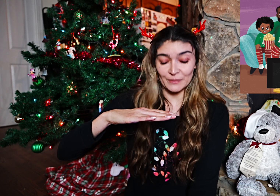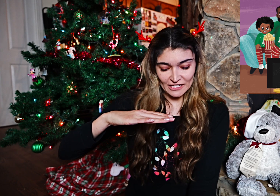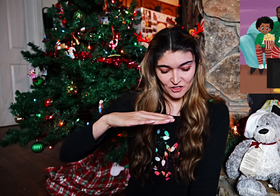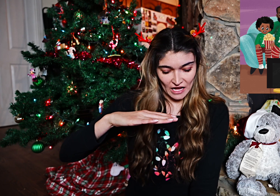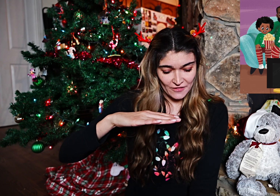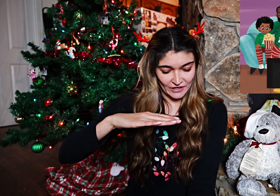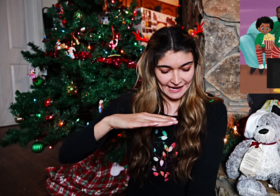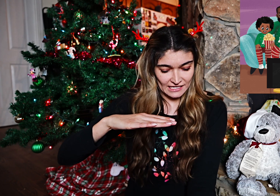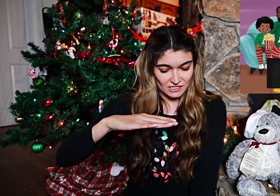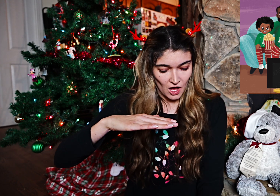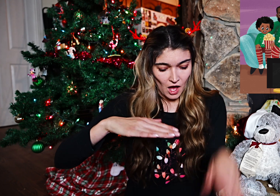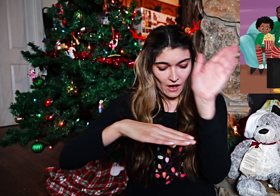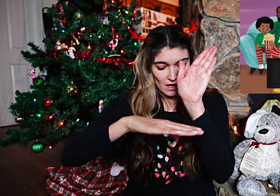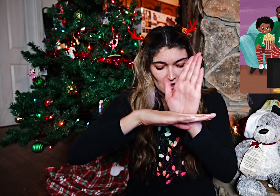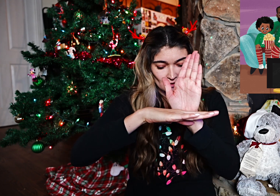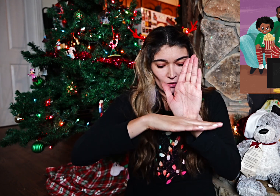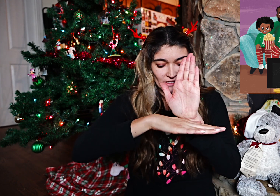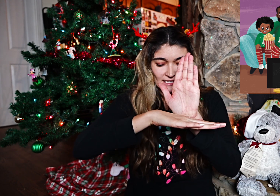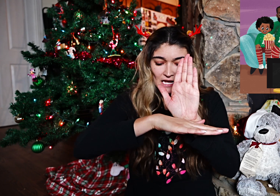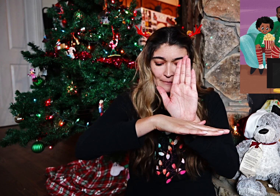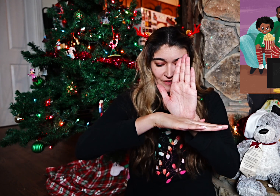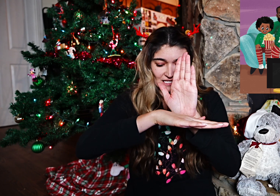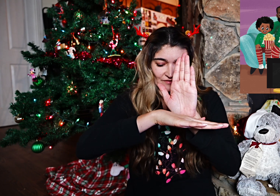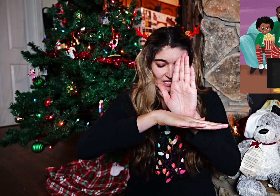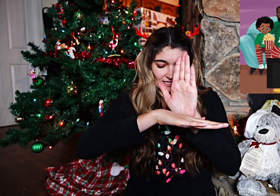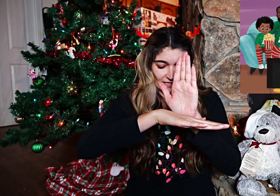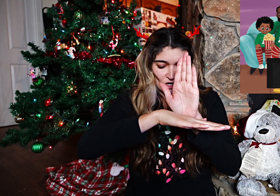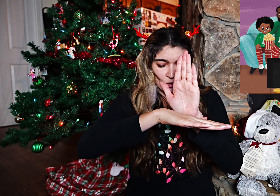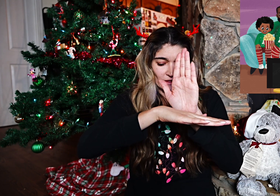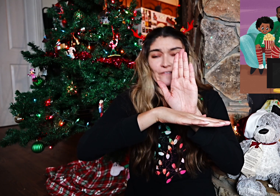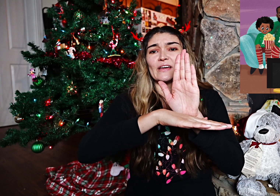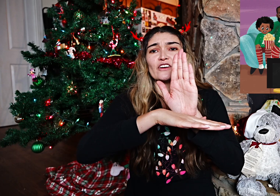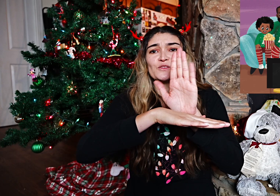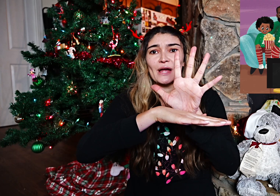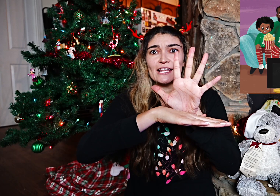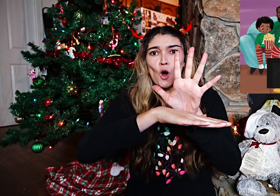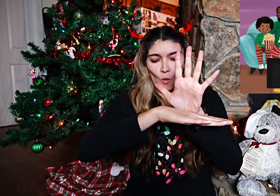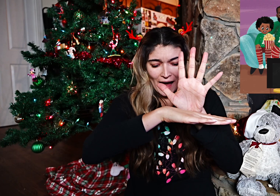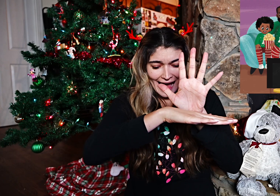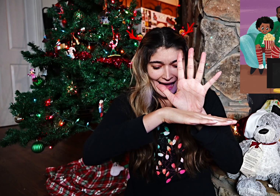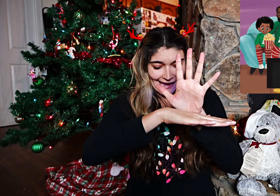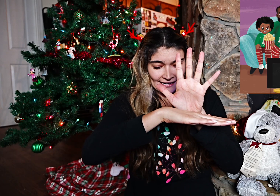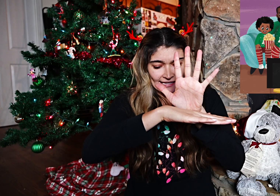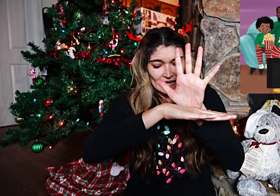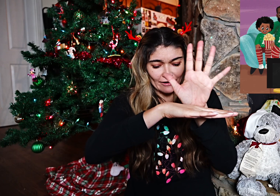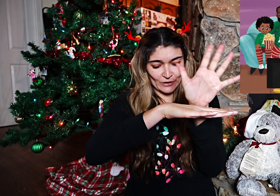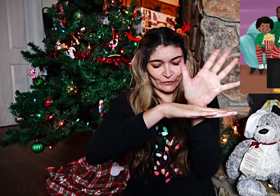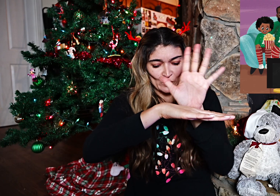place your other hand towards the top of the TV stand with your fingers spread wide. Now you're gonna